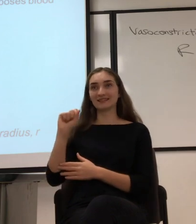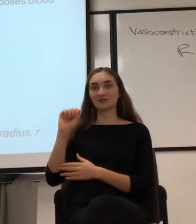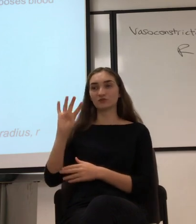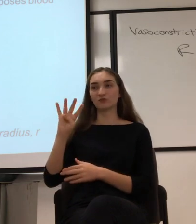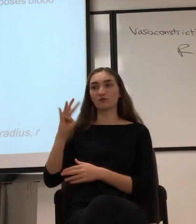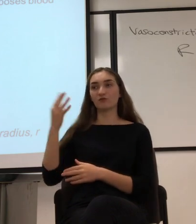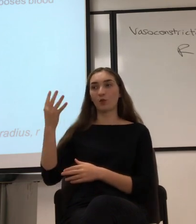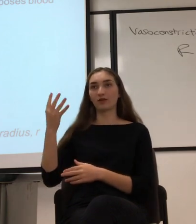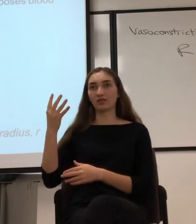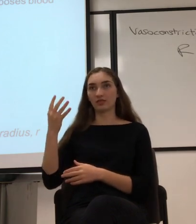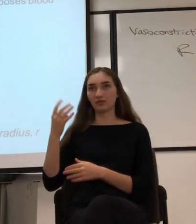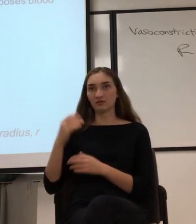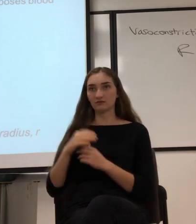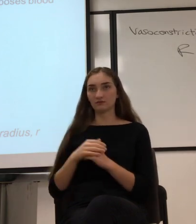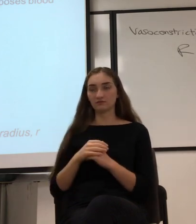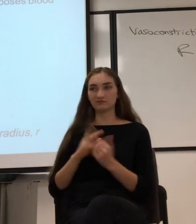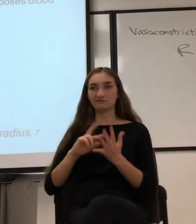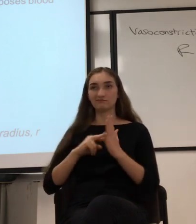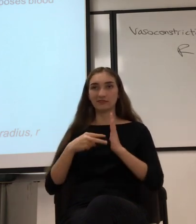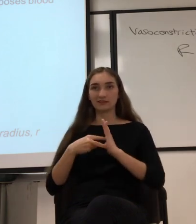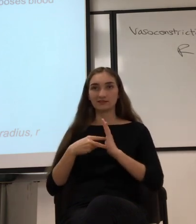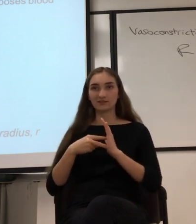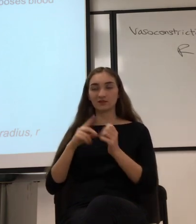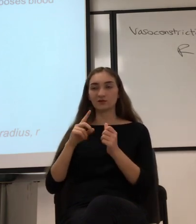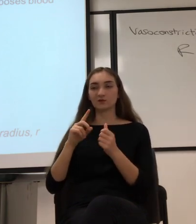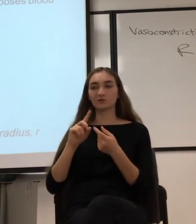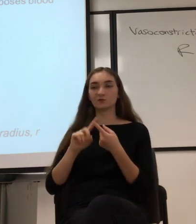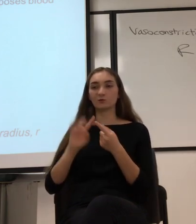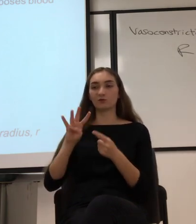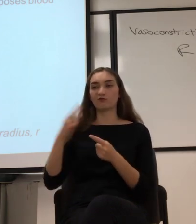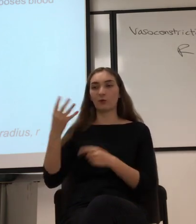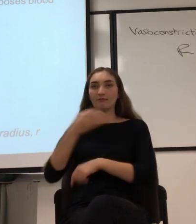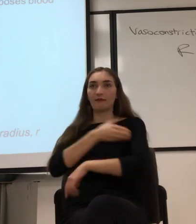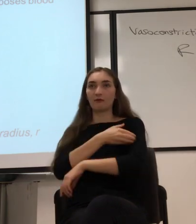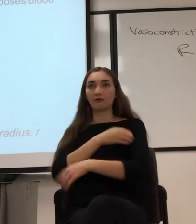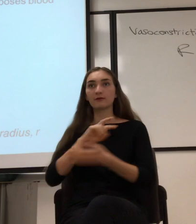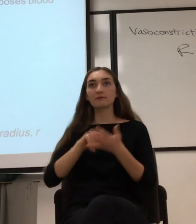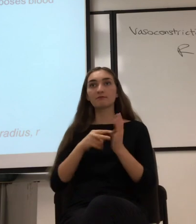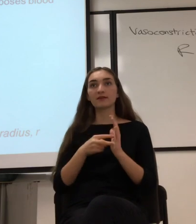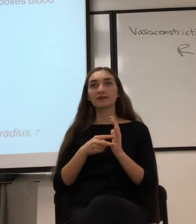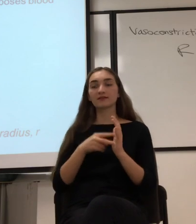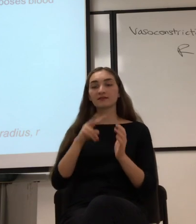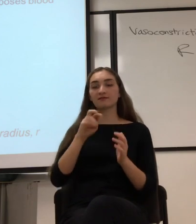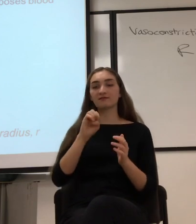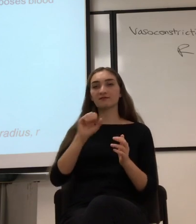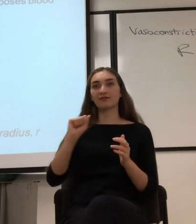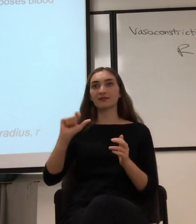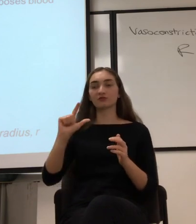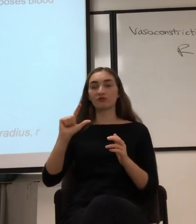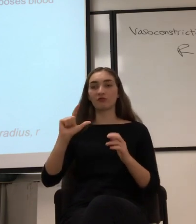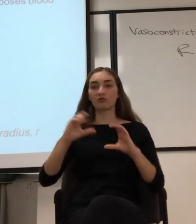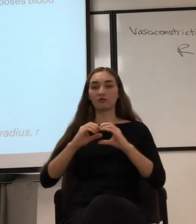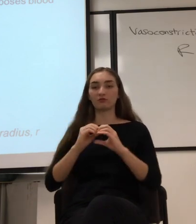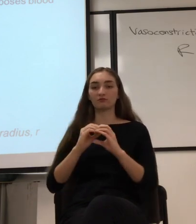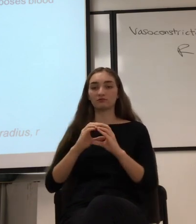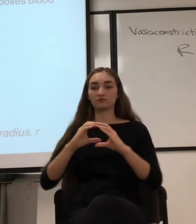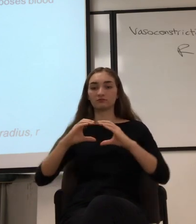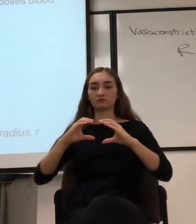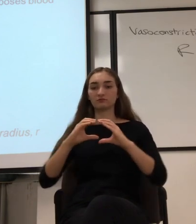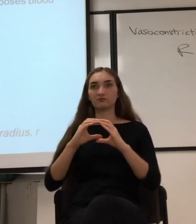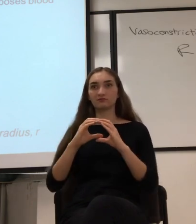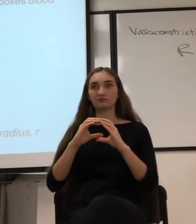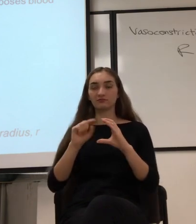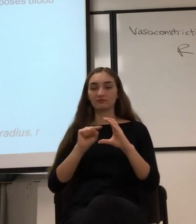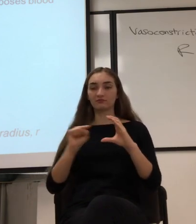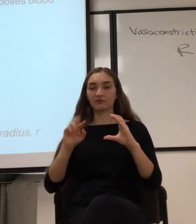And so what that means, to the fourth power means, you change the vessel radius a little bit, you change the